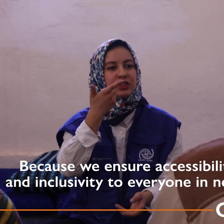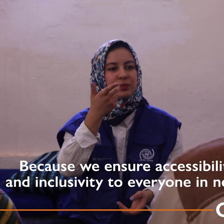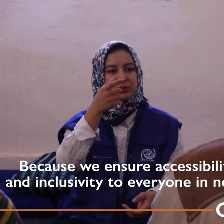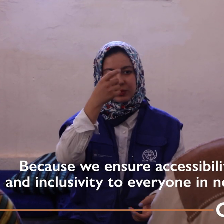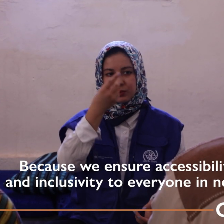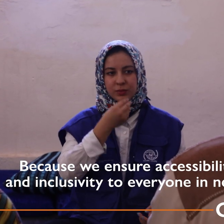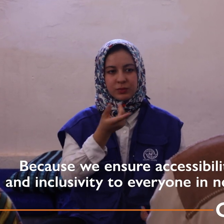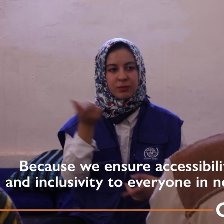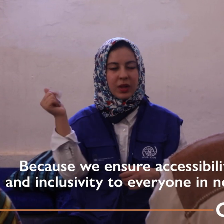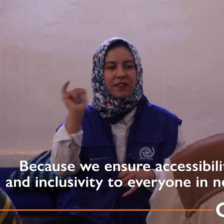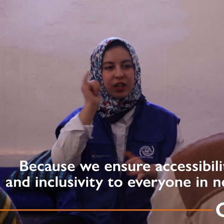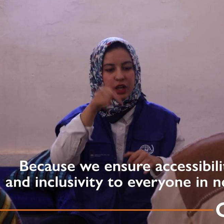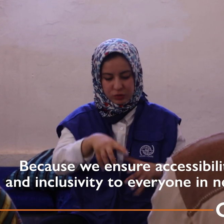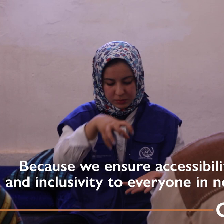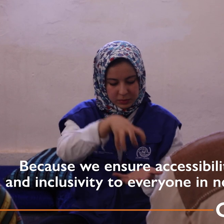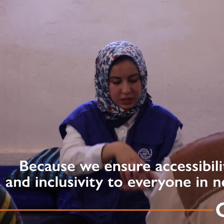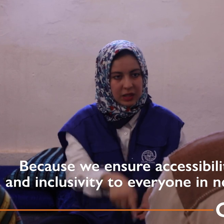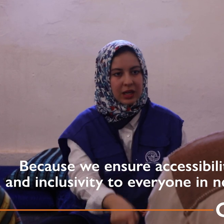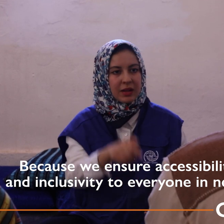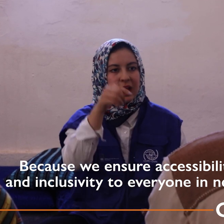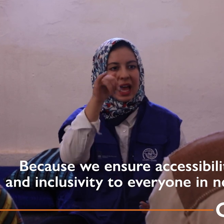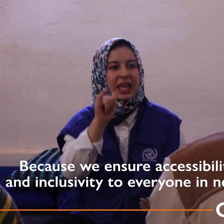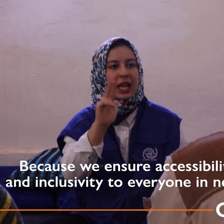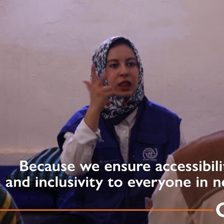ensure the accessibility and inclusivity to everyone in need.